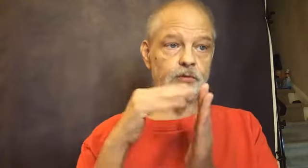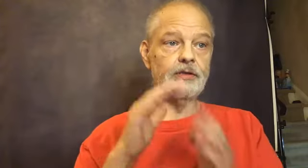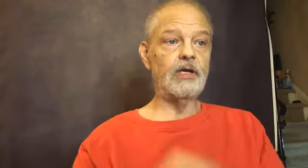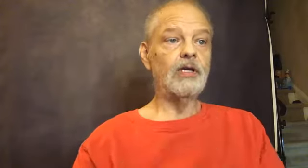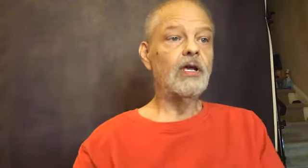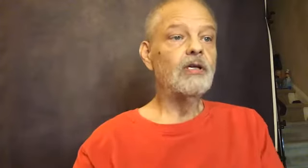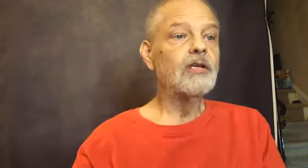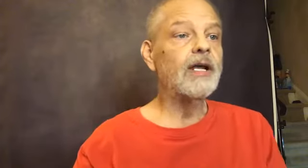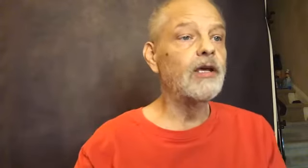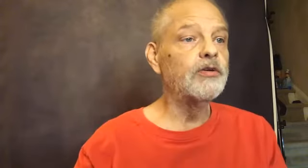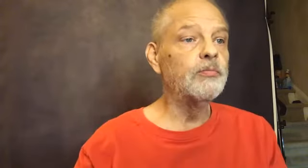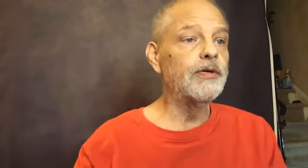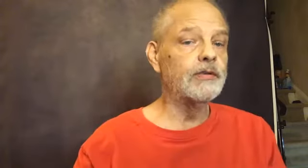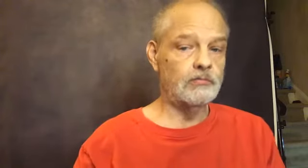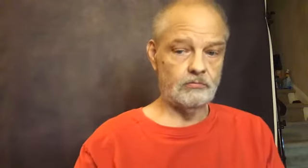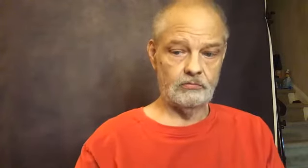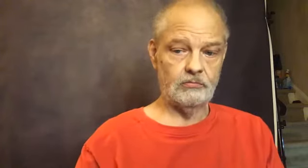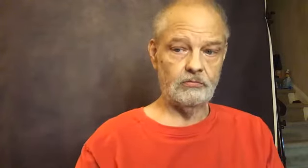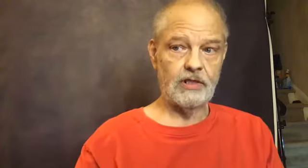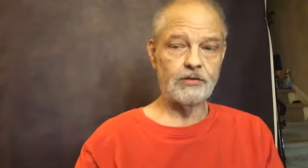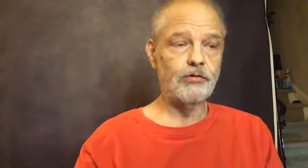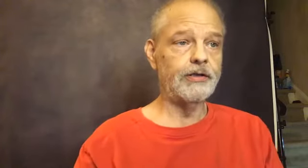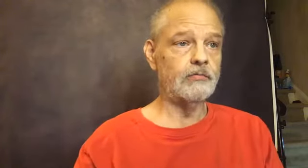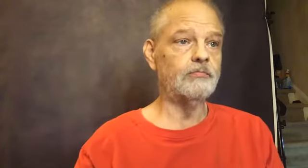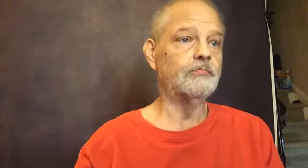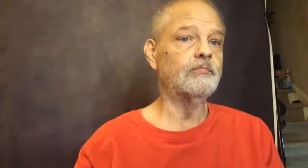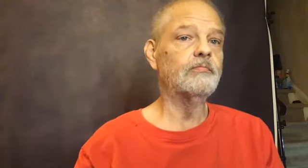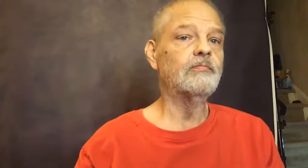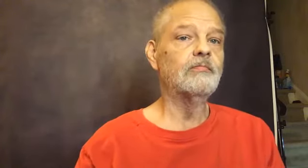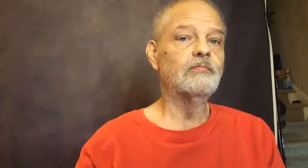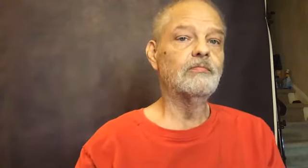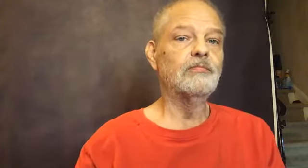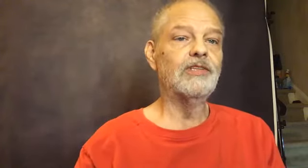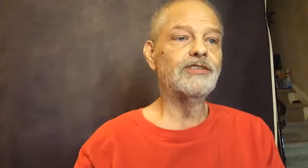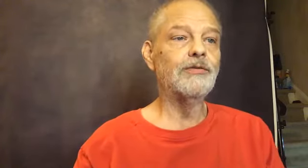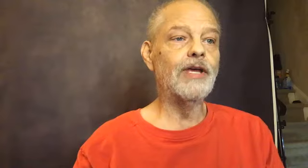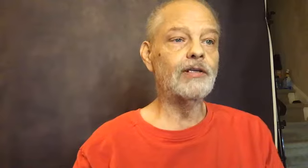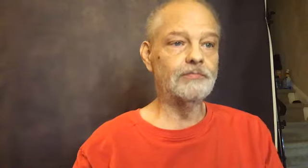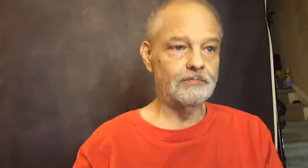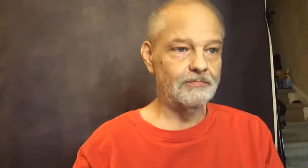4,000,000. I didn't go into billion and trillion. Let's do that.